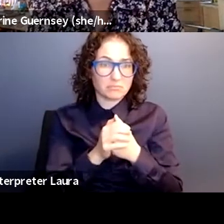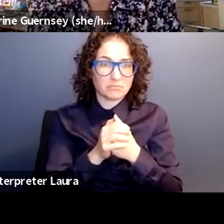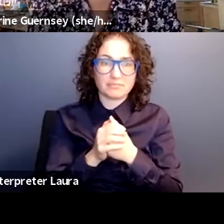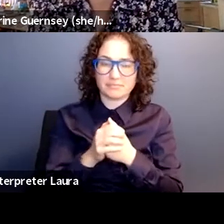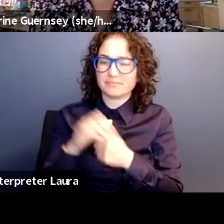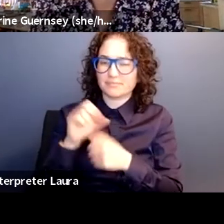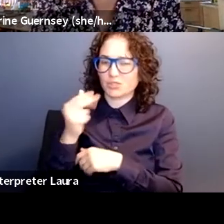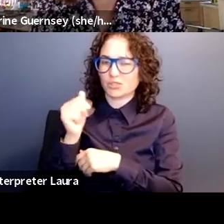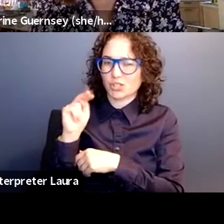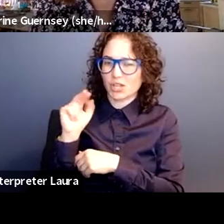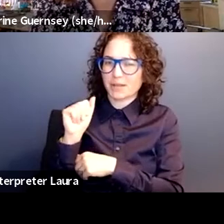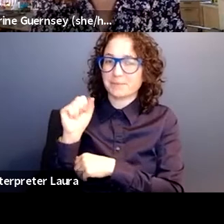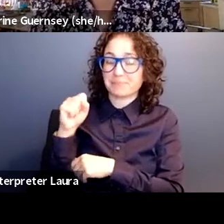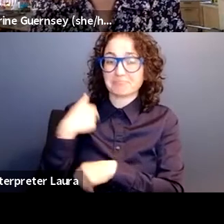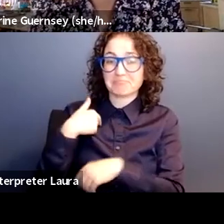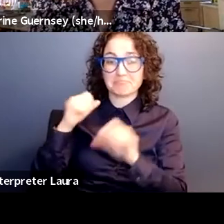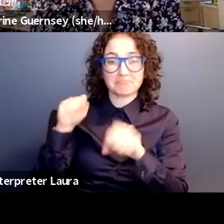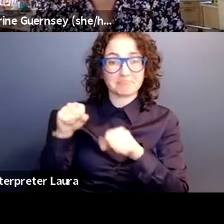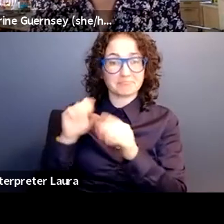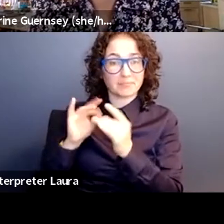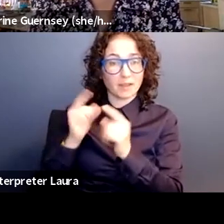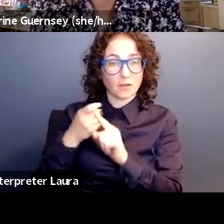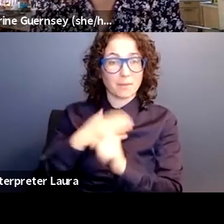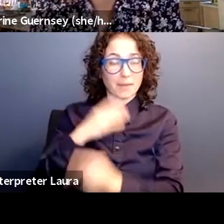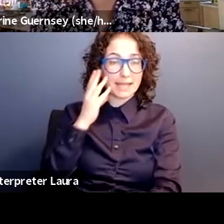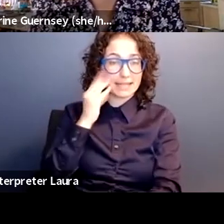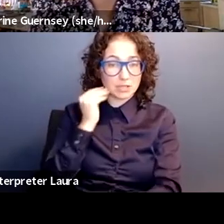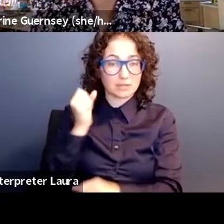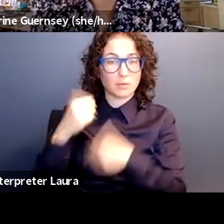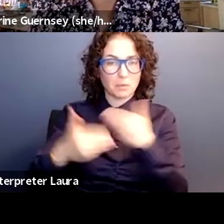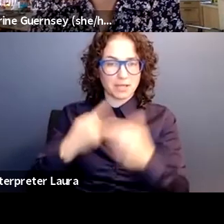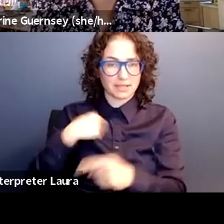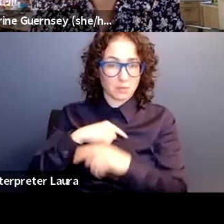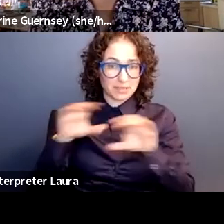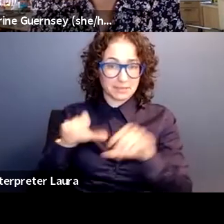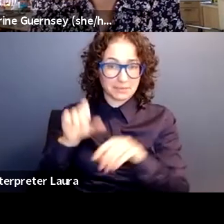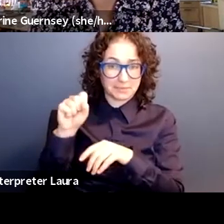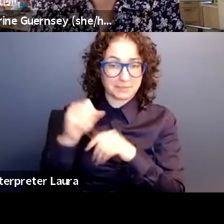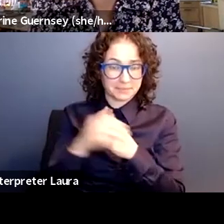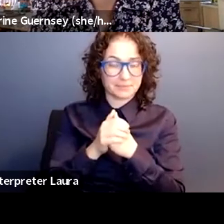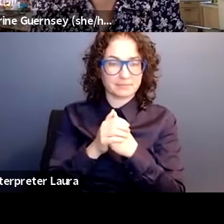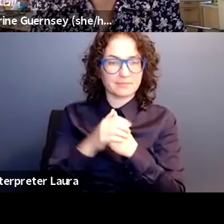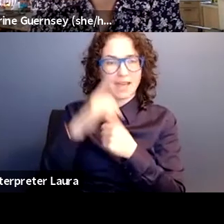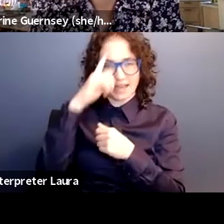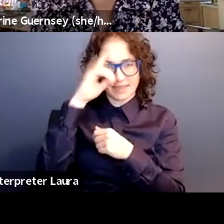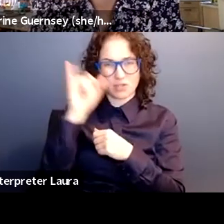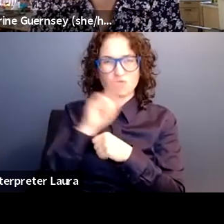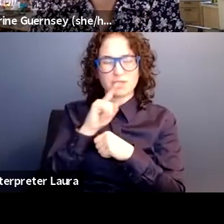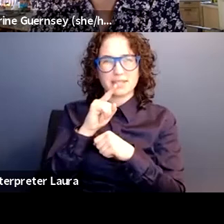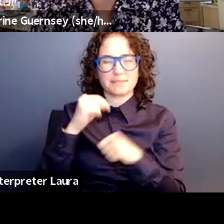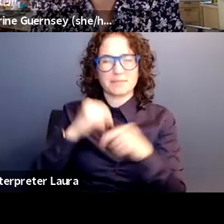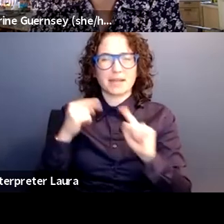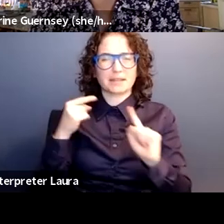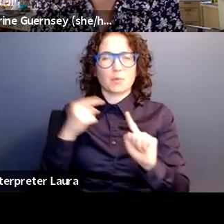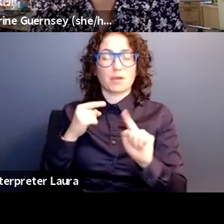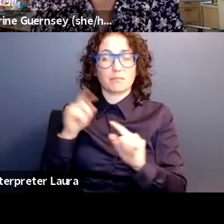Sure. I think that I can share from my experience what process we went through. But I think that like really goes back to the point is